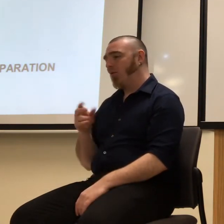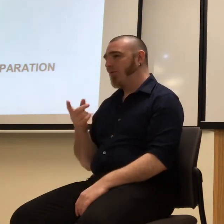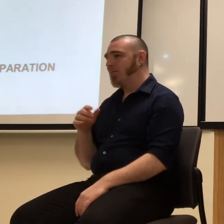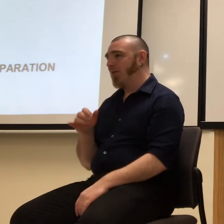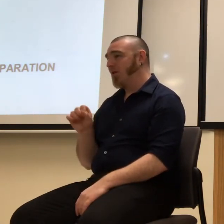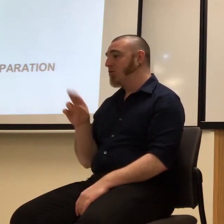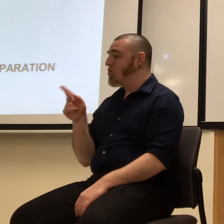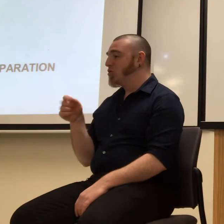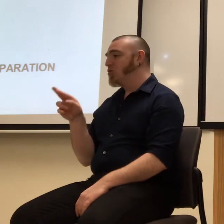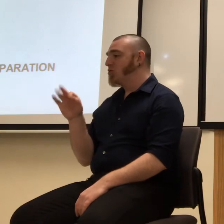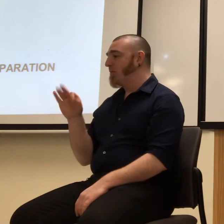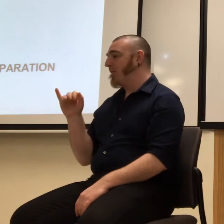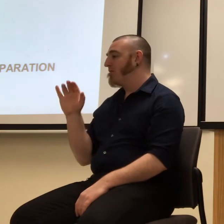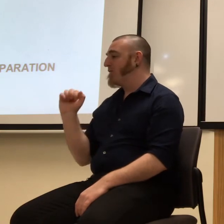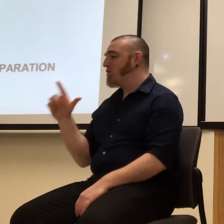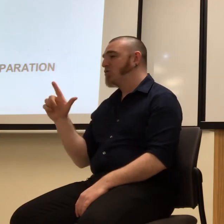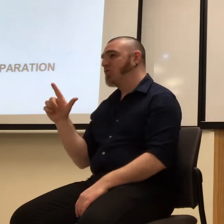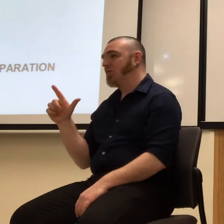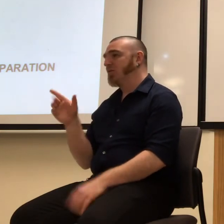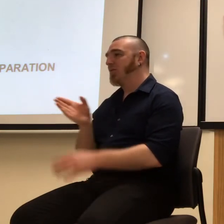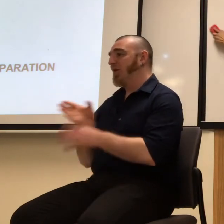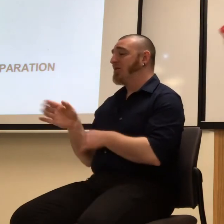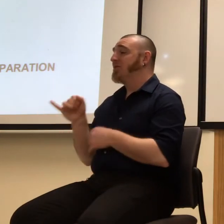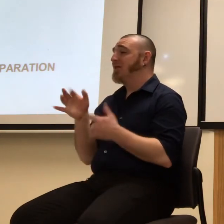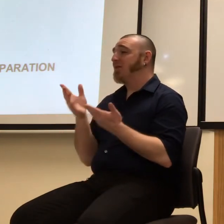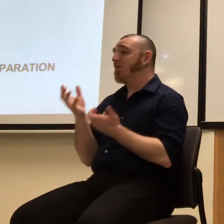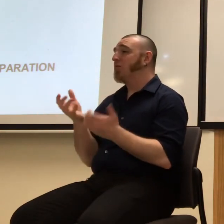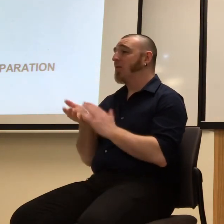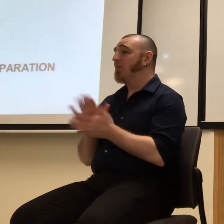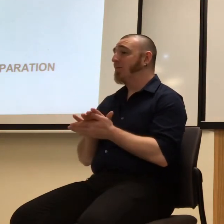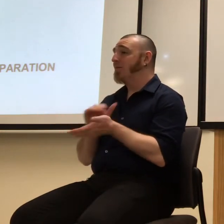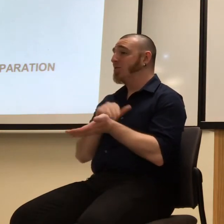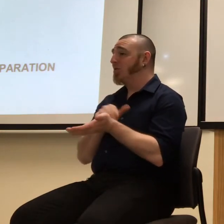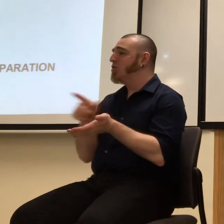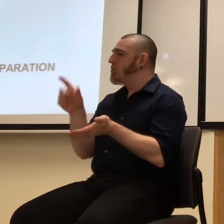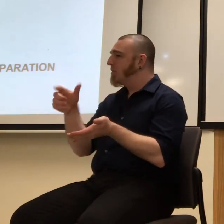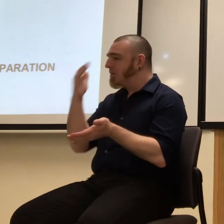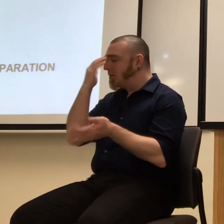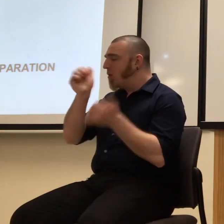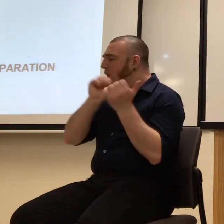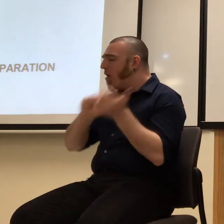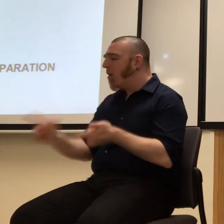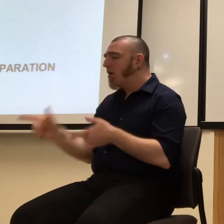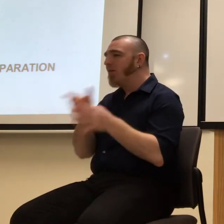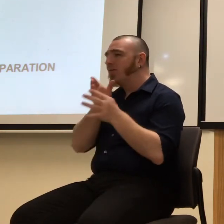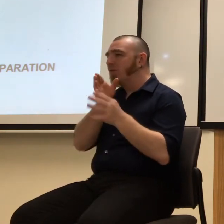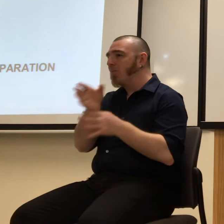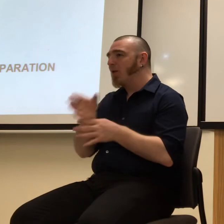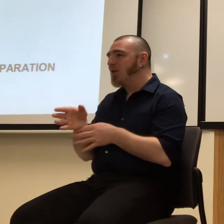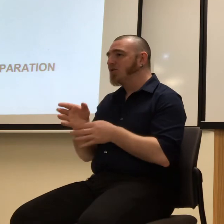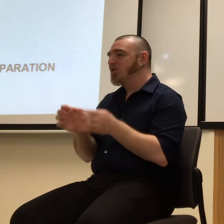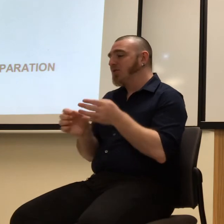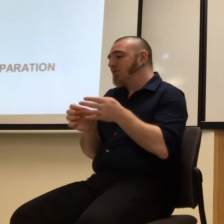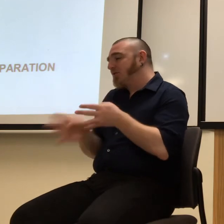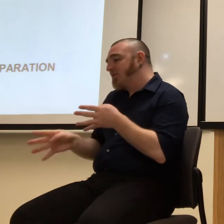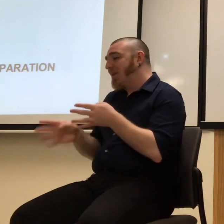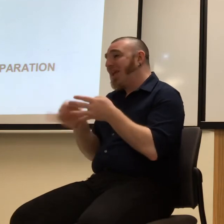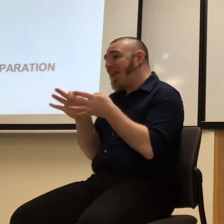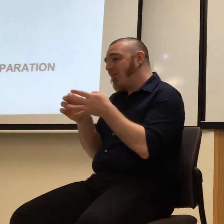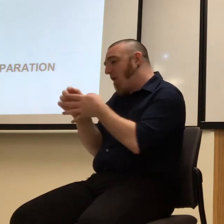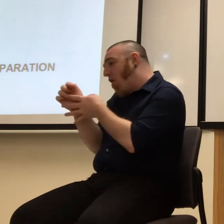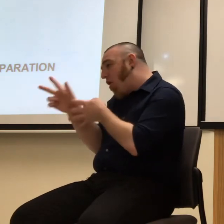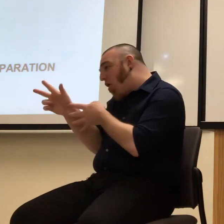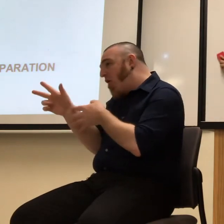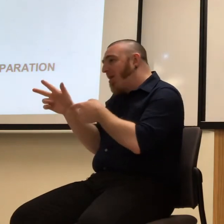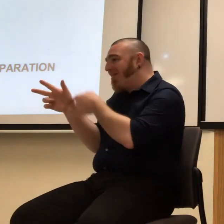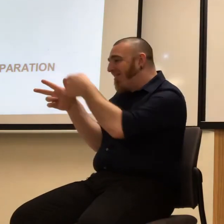I'm not teaching you that, but if you're going to be a doctor, you got to know all the branches of the branches of the branches, okay,